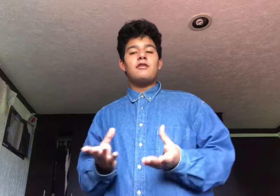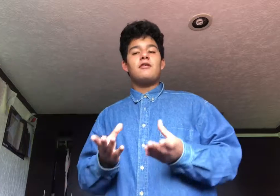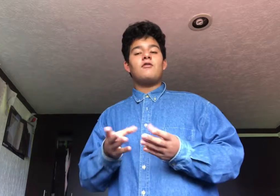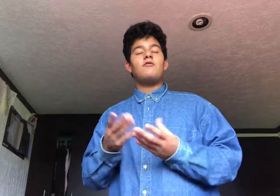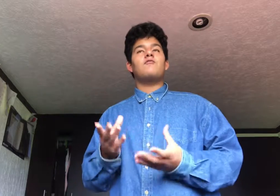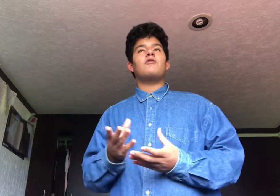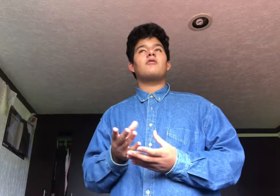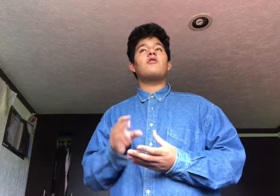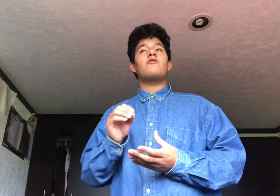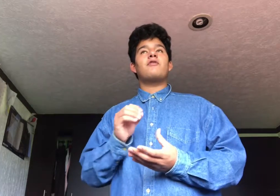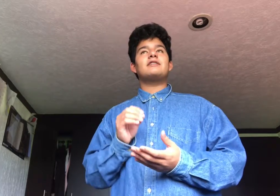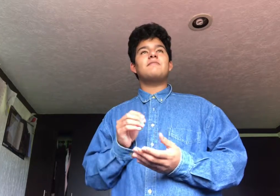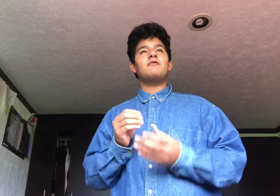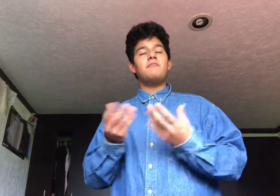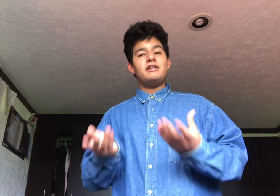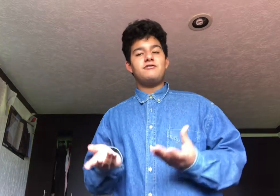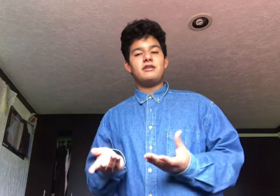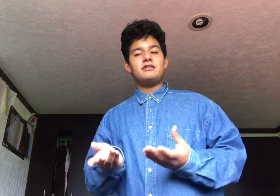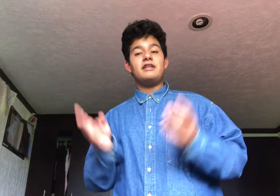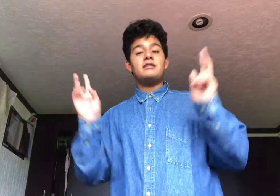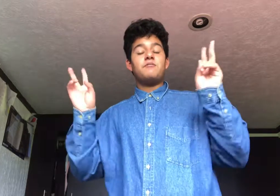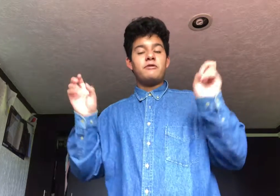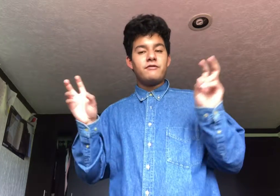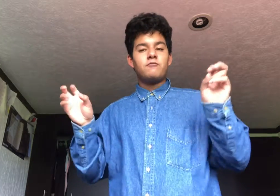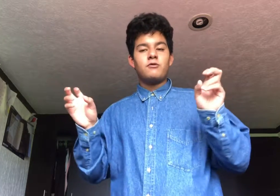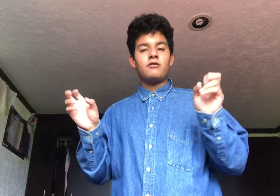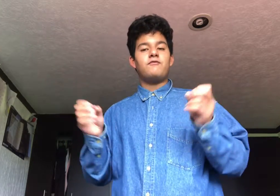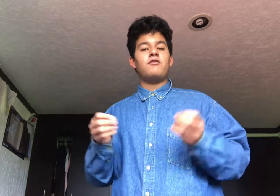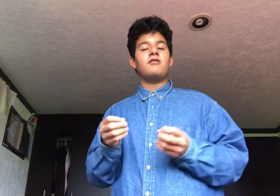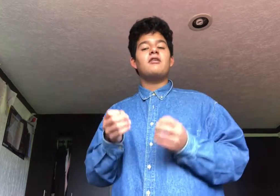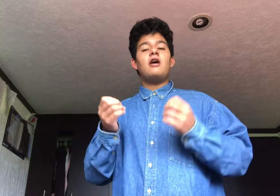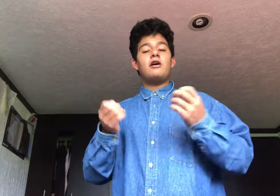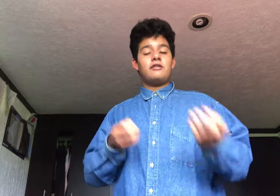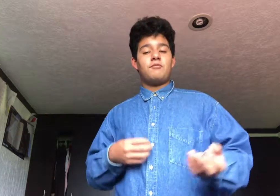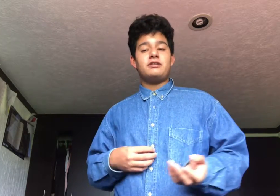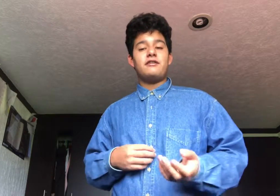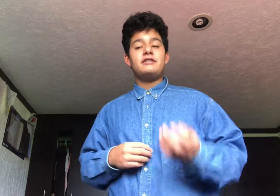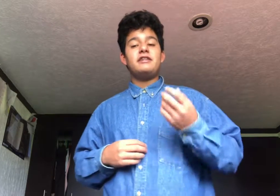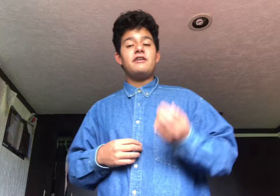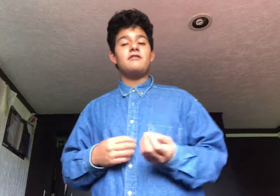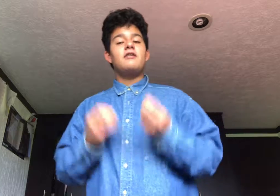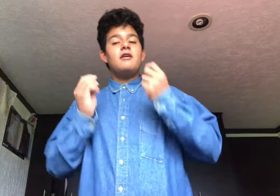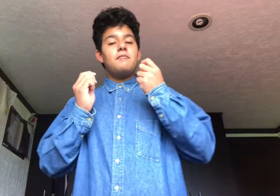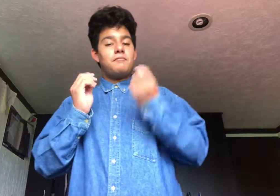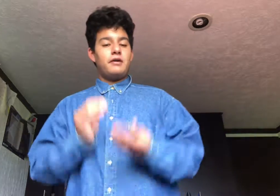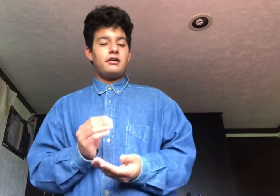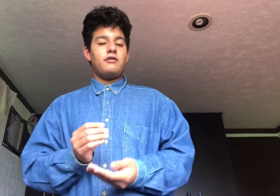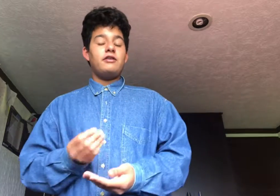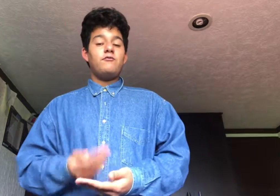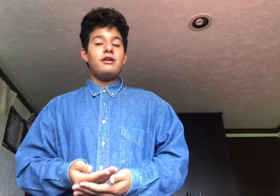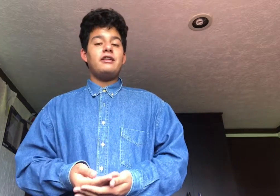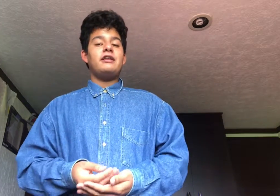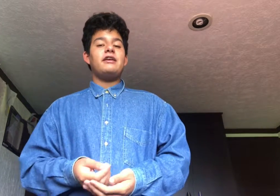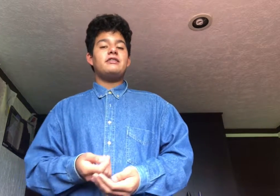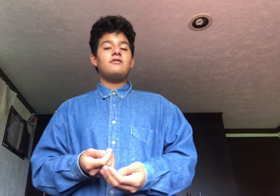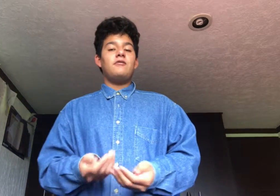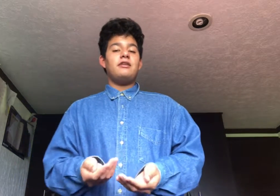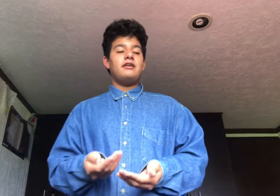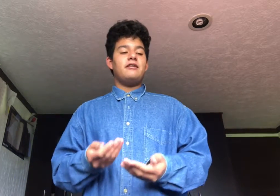their own world. Or for example, Matrix. It's a perfect world for the protagonist Neo, but in reality, it's only